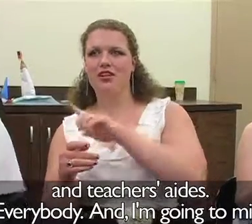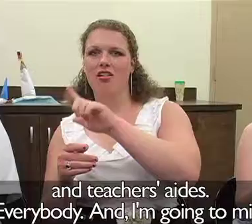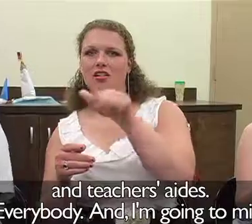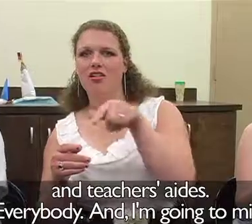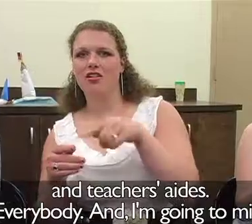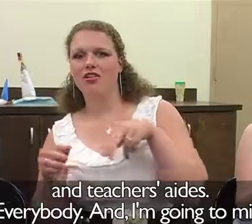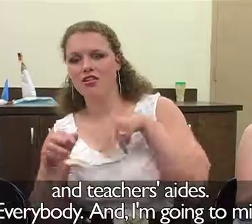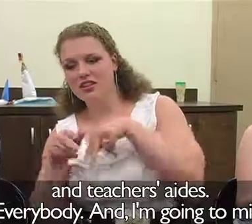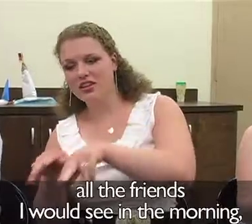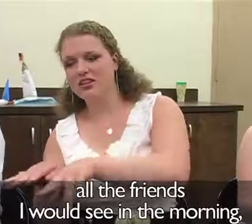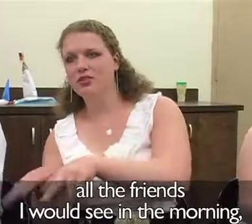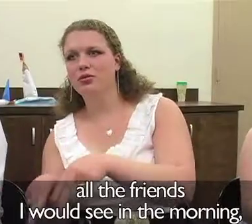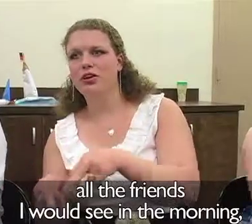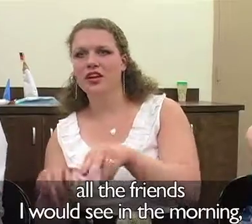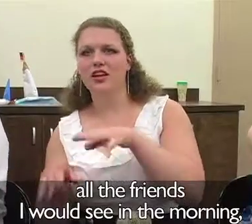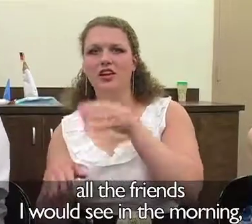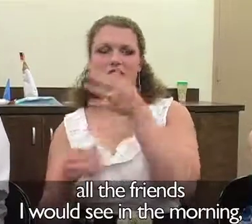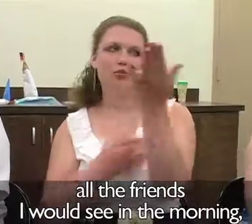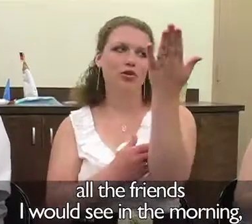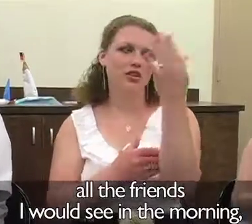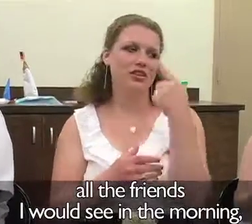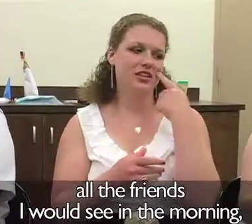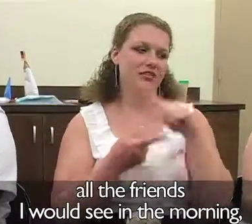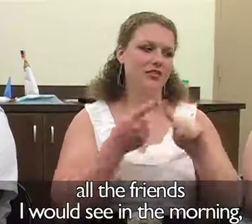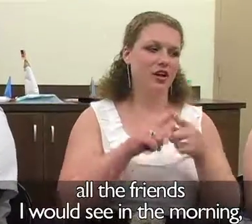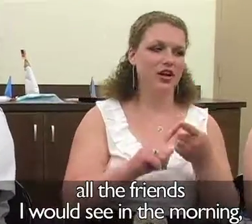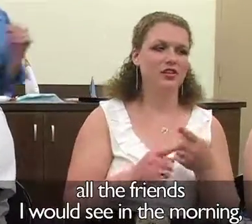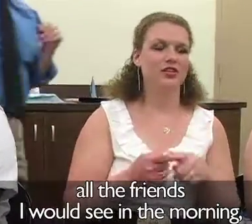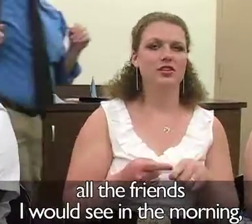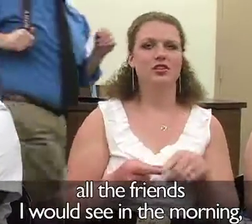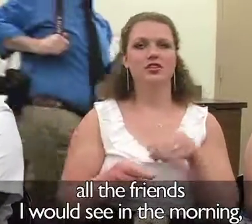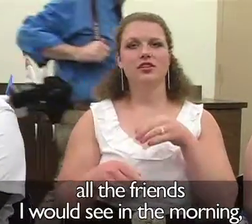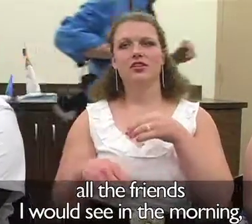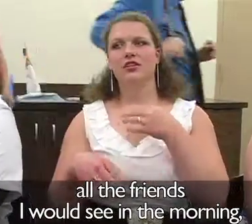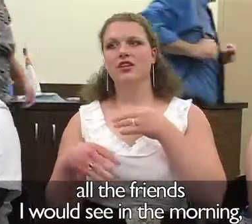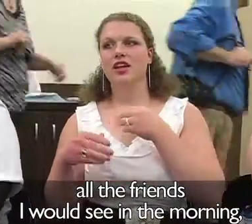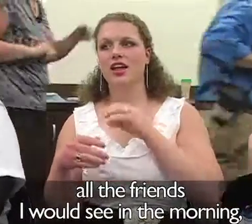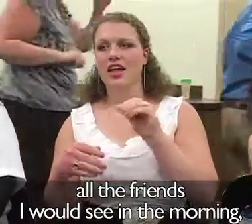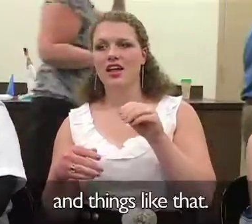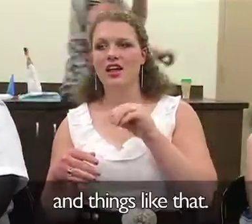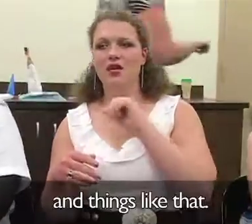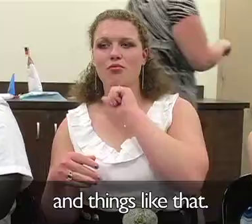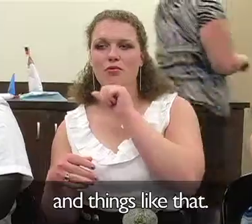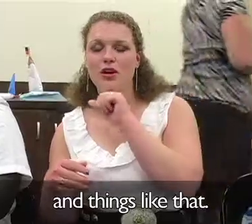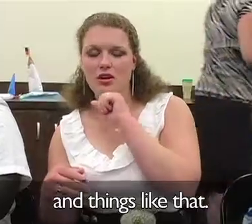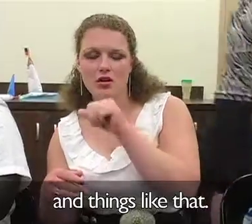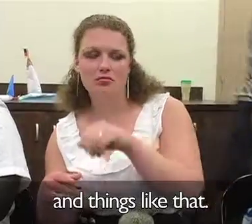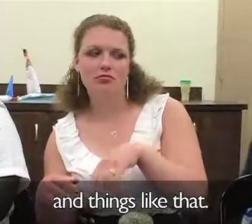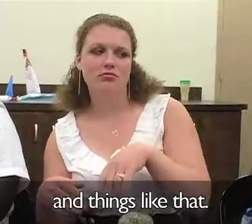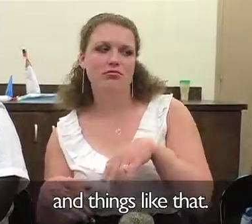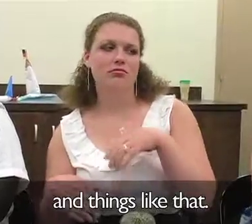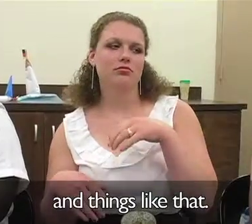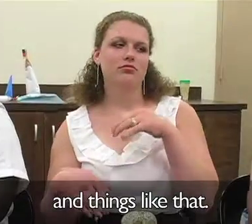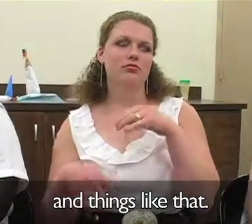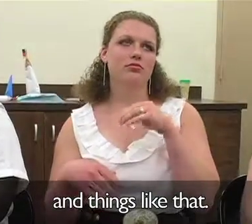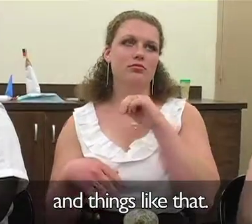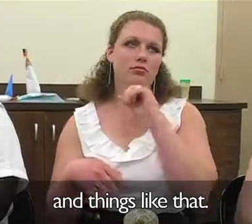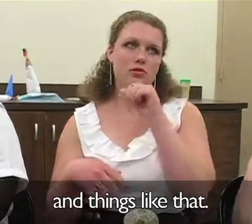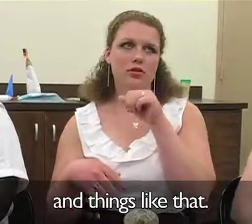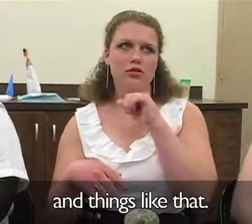And I'm going to miss all the friends that I would see in the morning and the good times